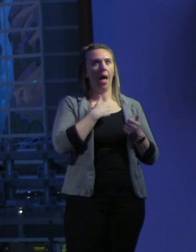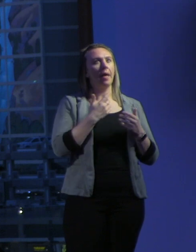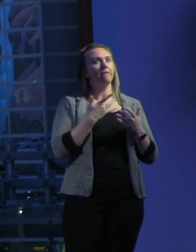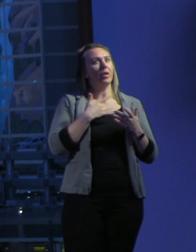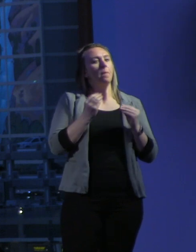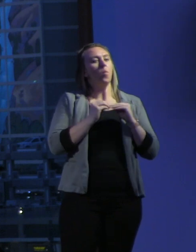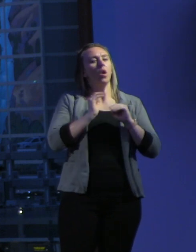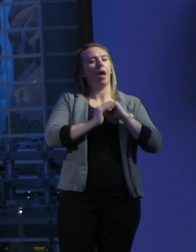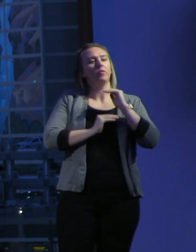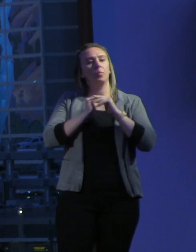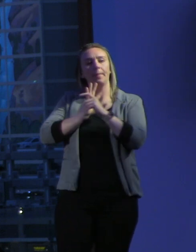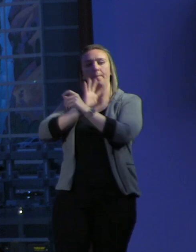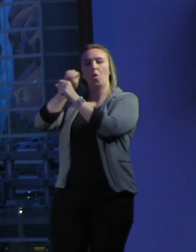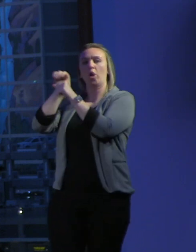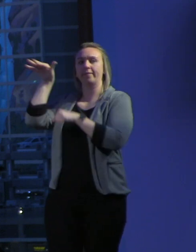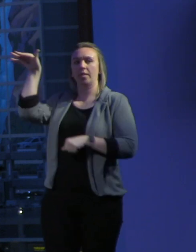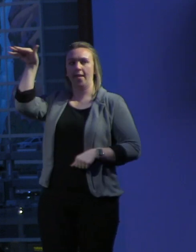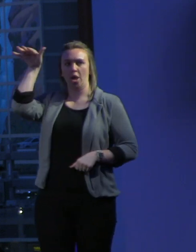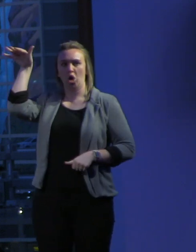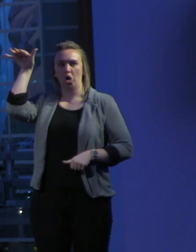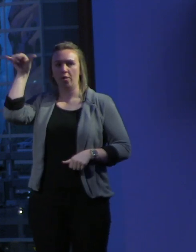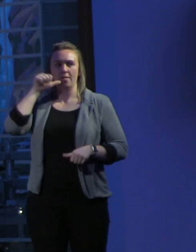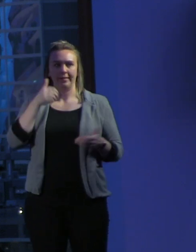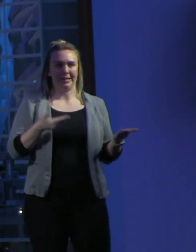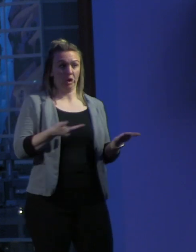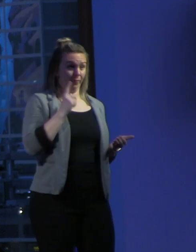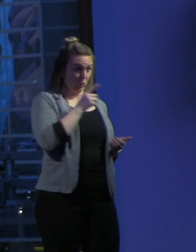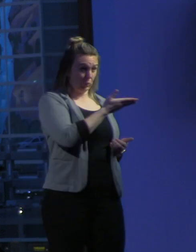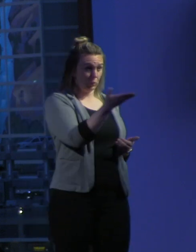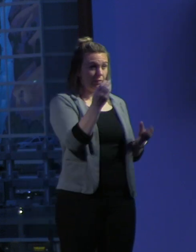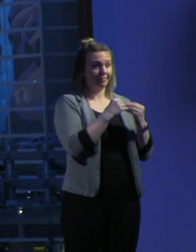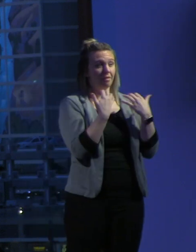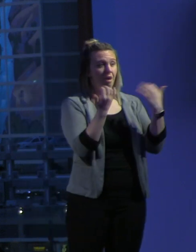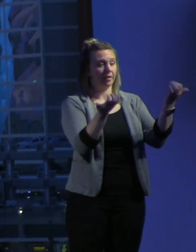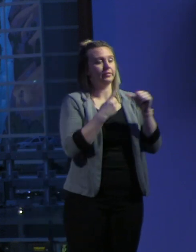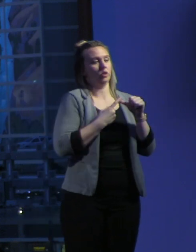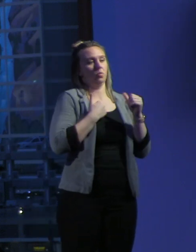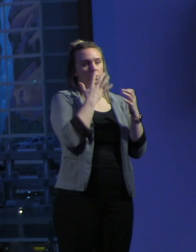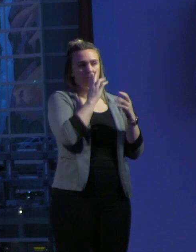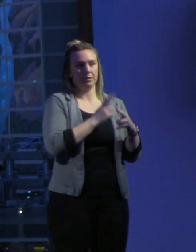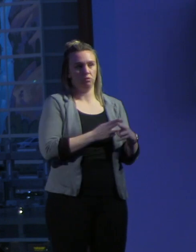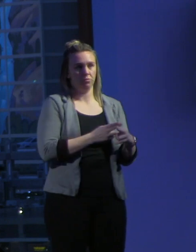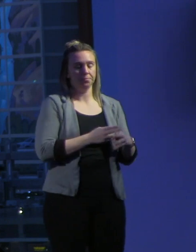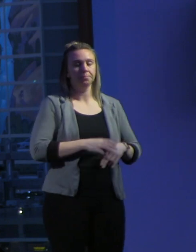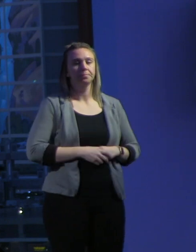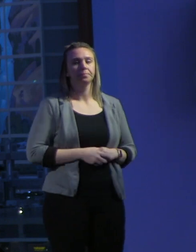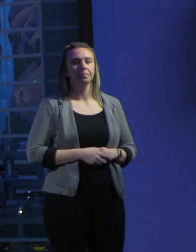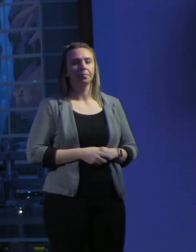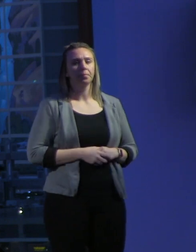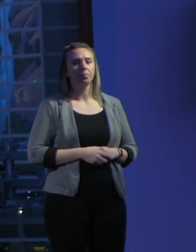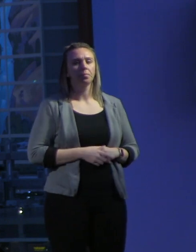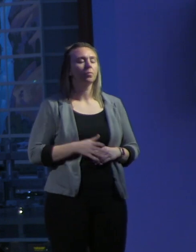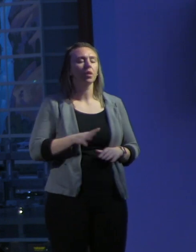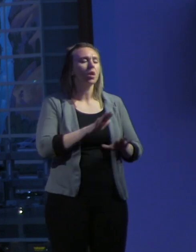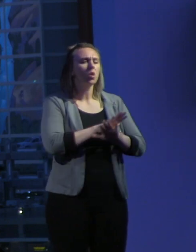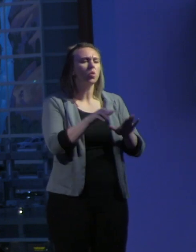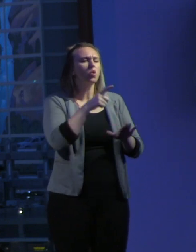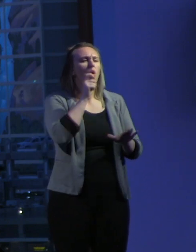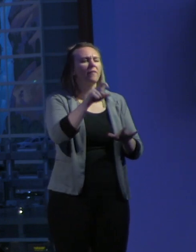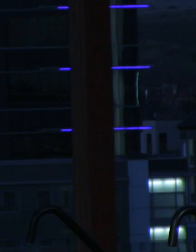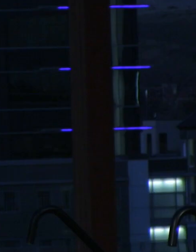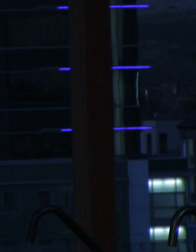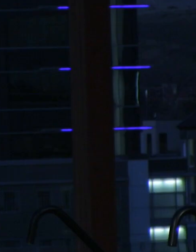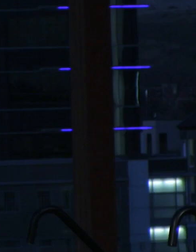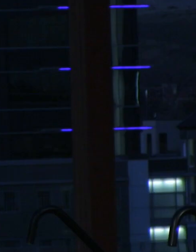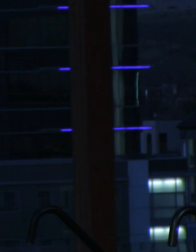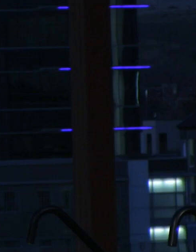side. And those of you in the audience, first of all, I want to say this. You don't have to raise your hand, but I know